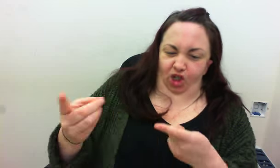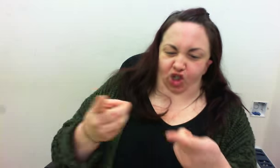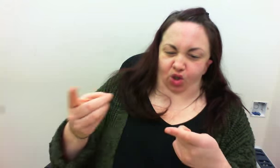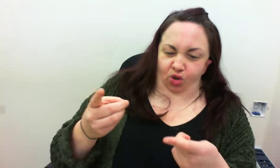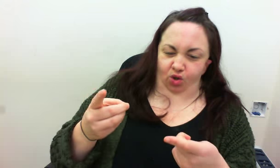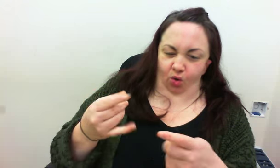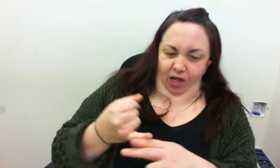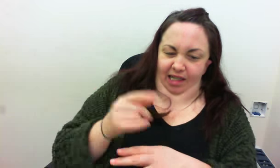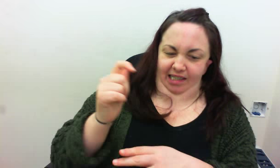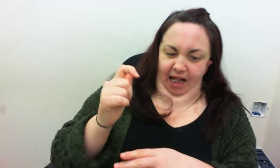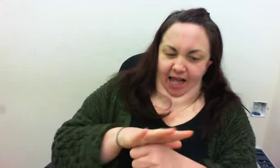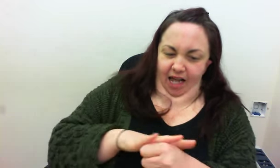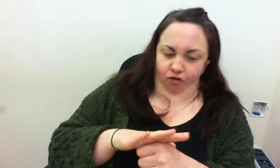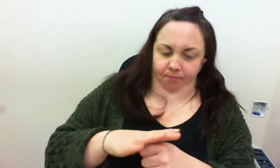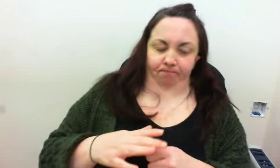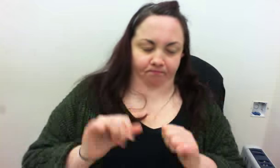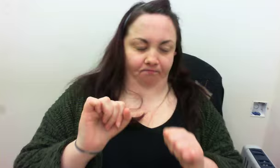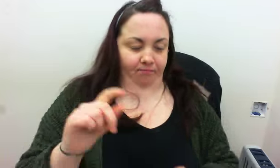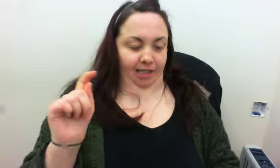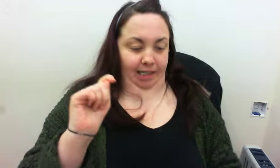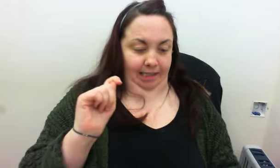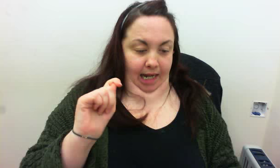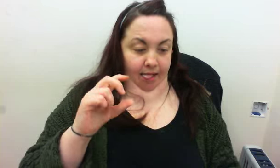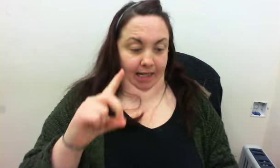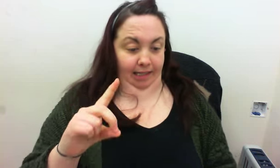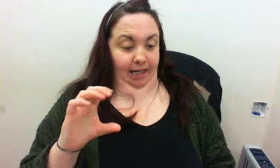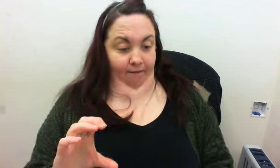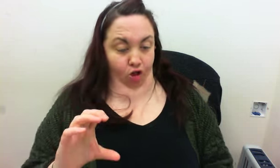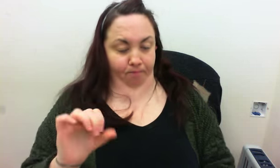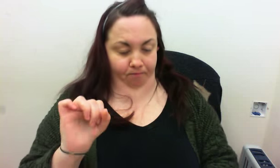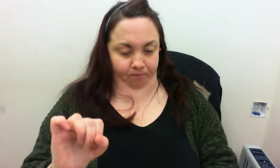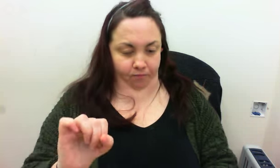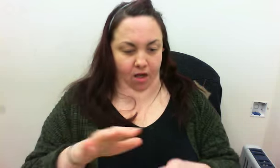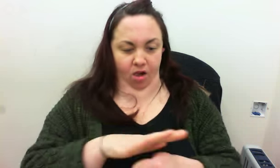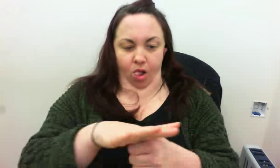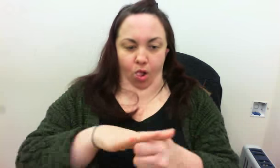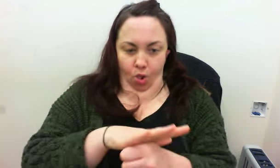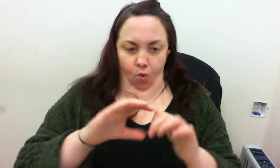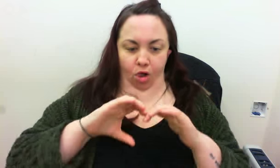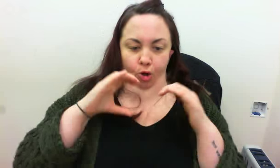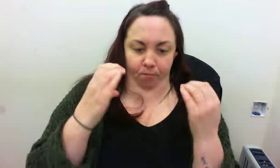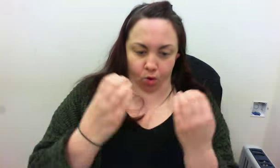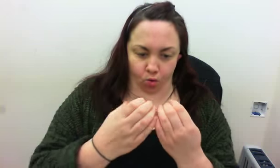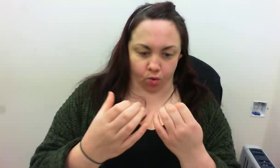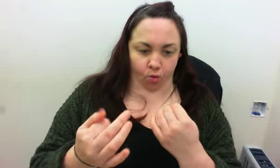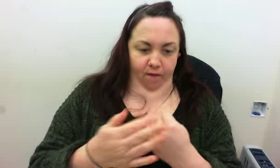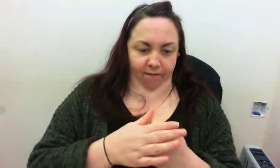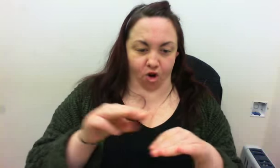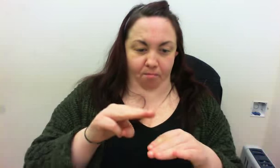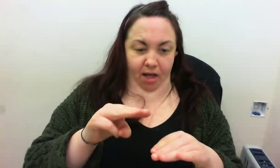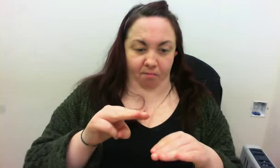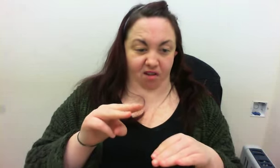and Tala area? The Tala Deaf Club is a local community for a lot of people. They can come from nationally as